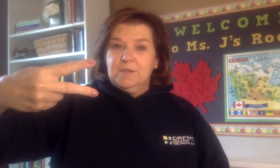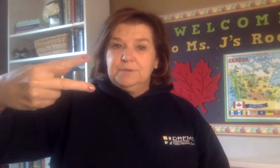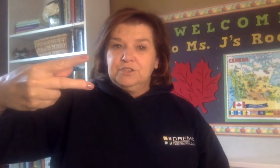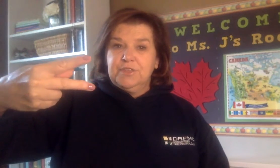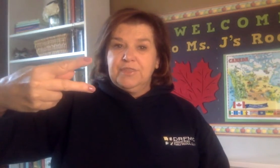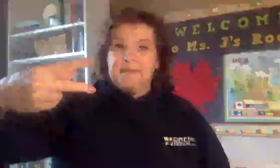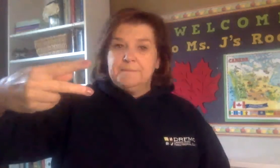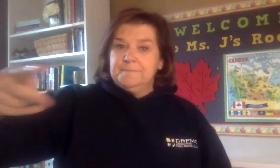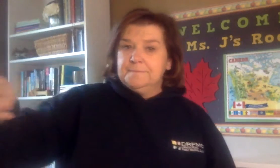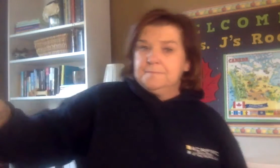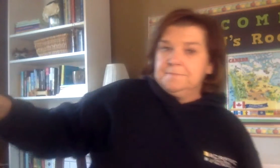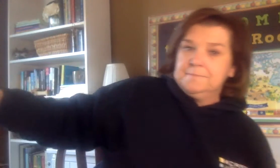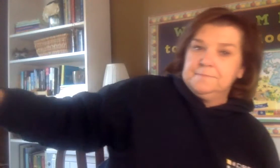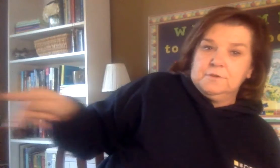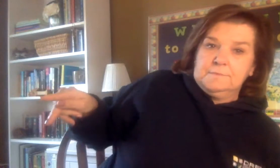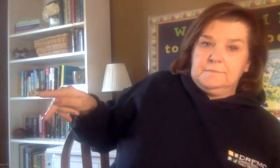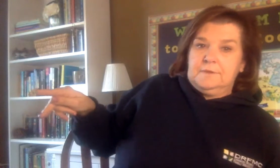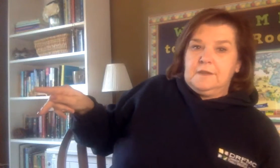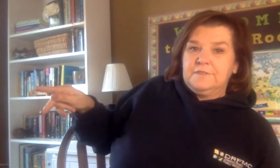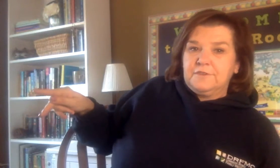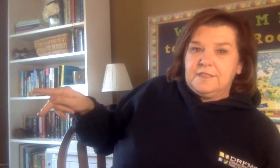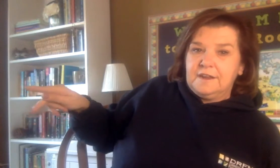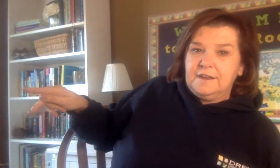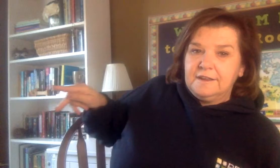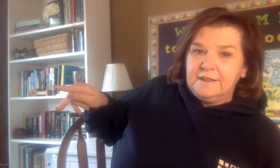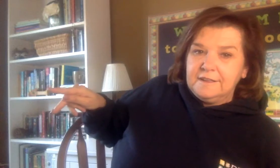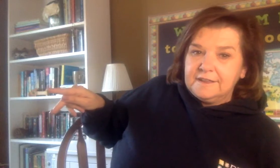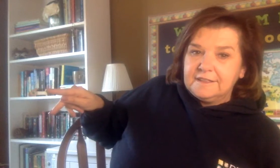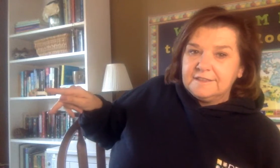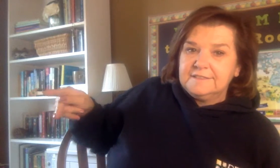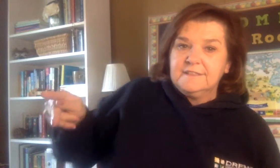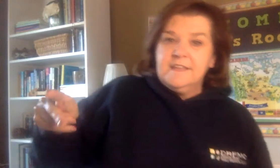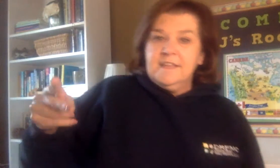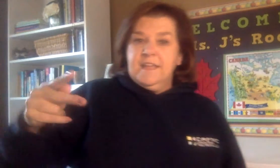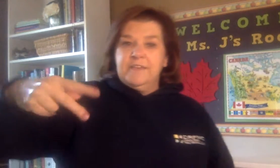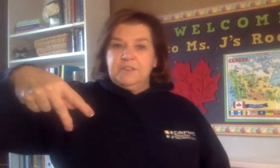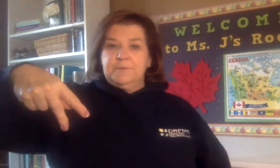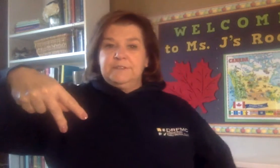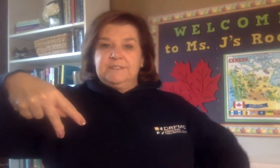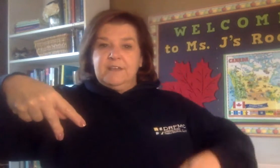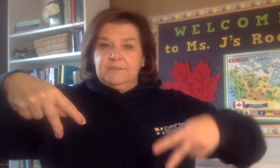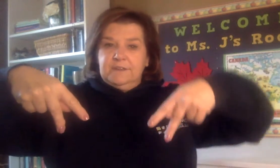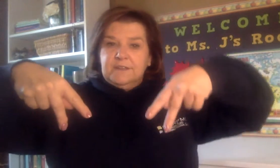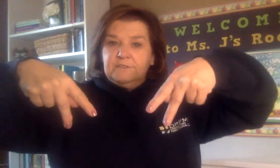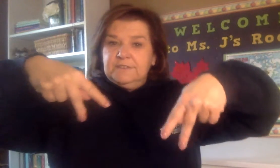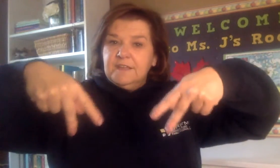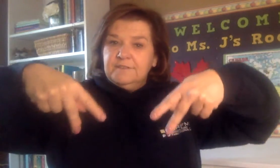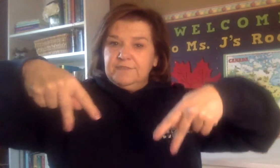Put your thumb off the screen there, like this, and then you point it down. So it's kind of like